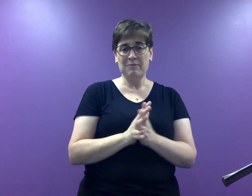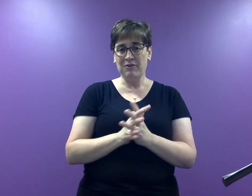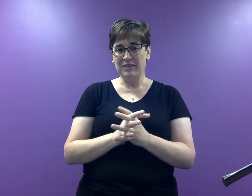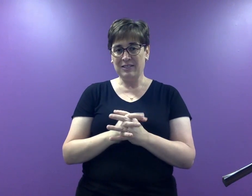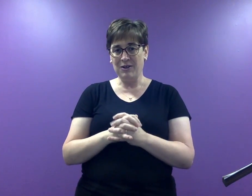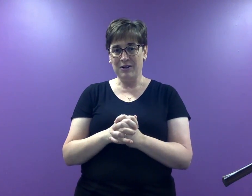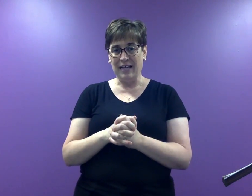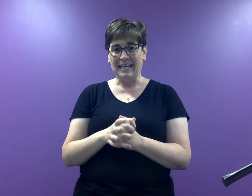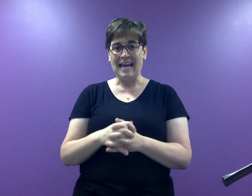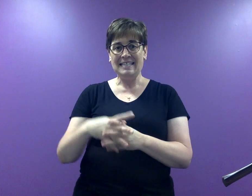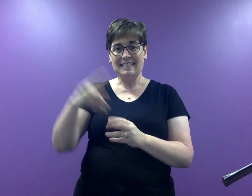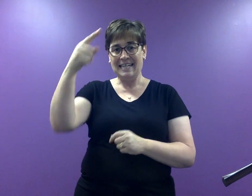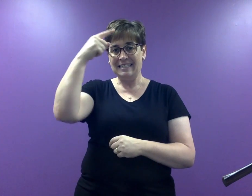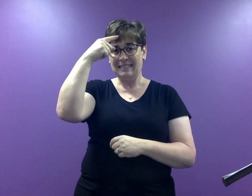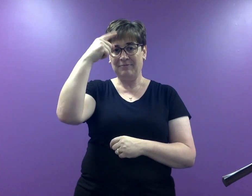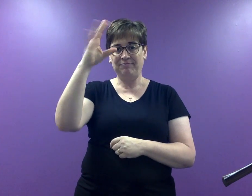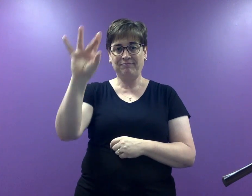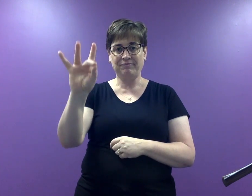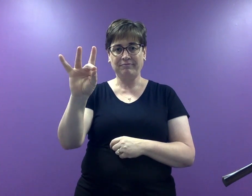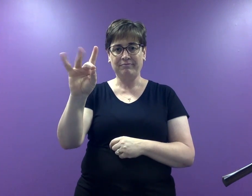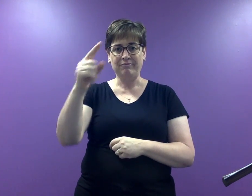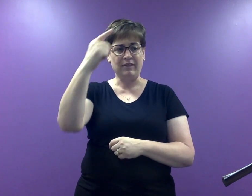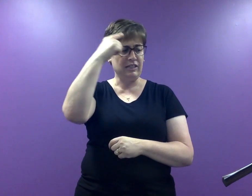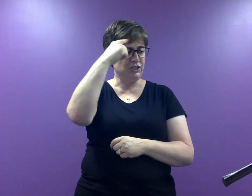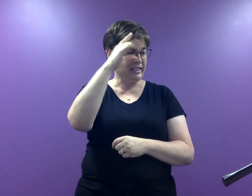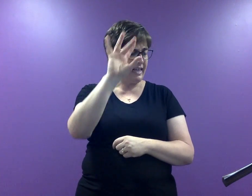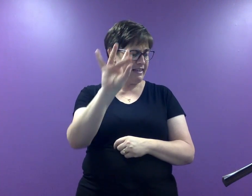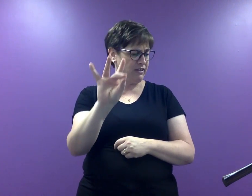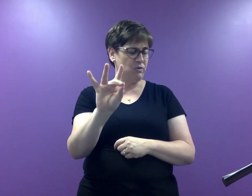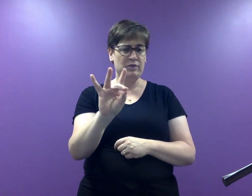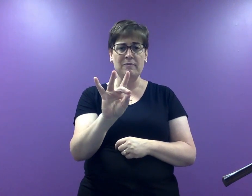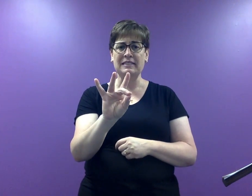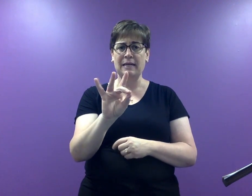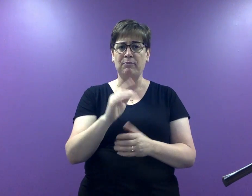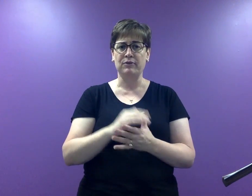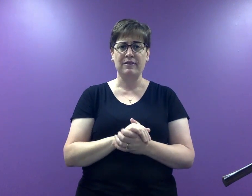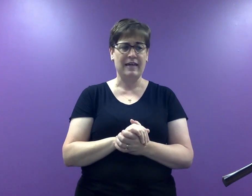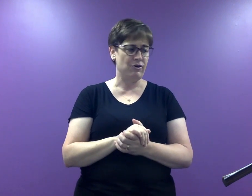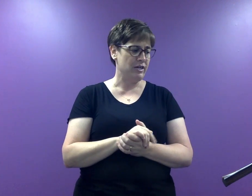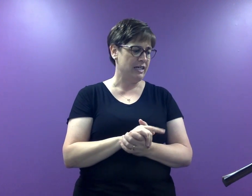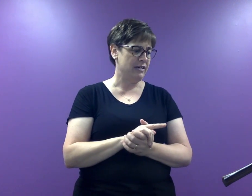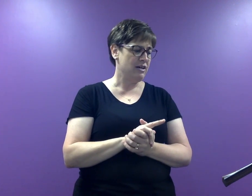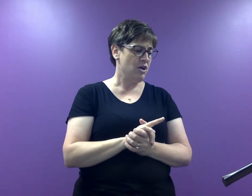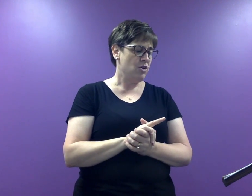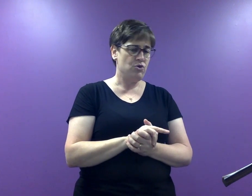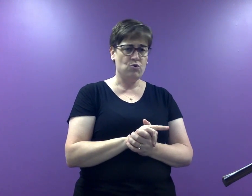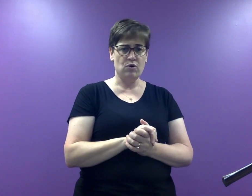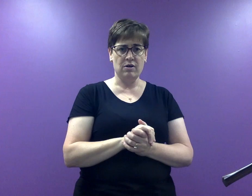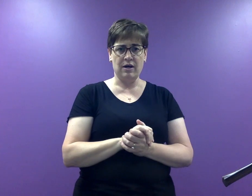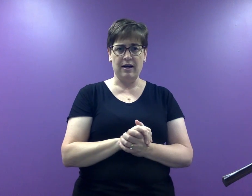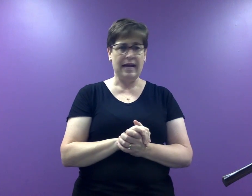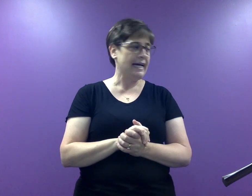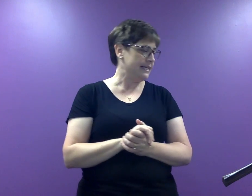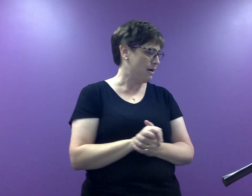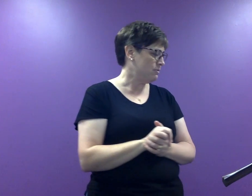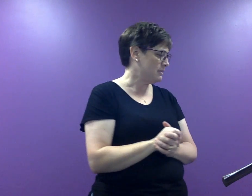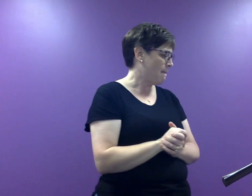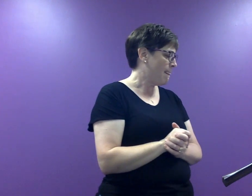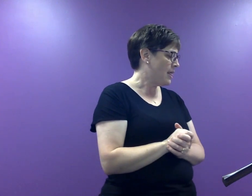other things on here like 8 cents, just because I think those are some examples that are in your handouts.